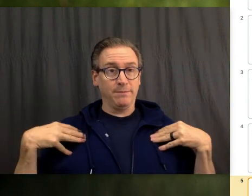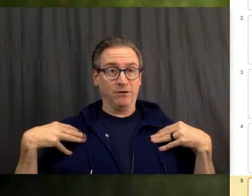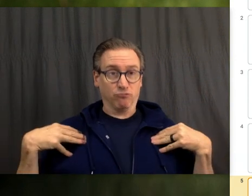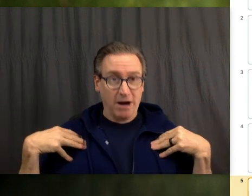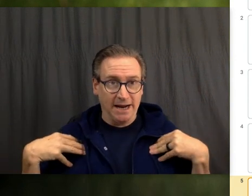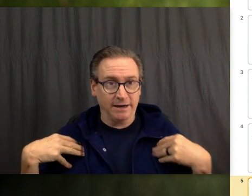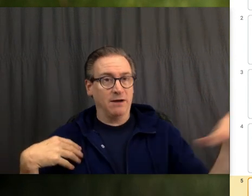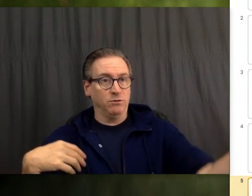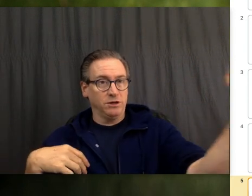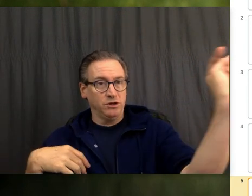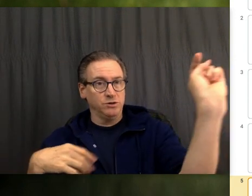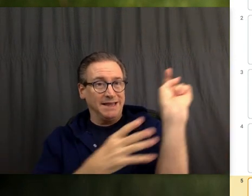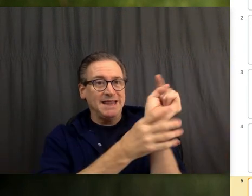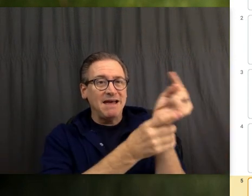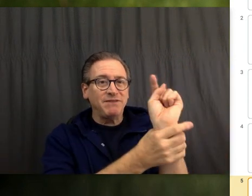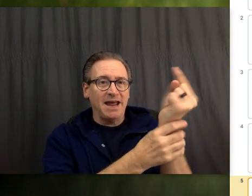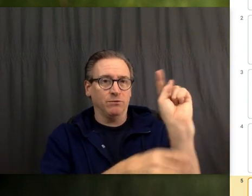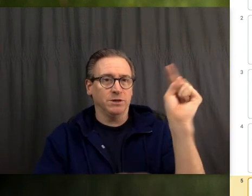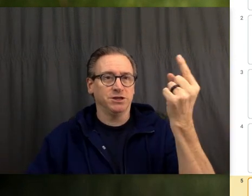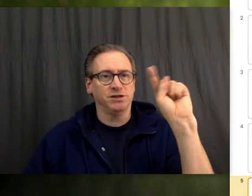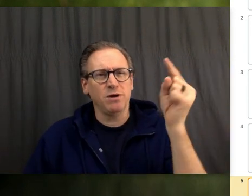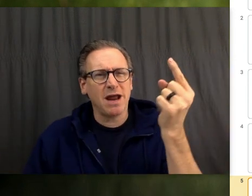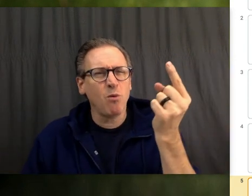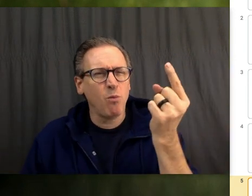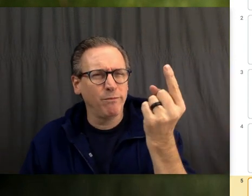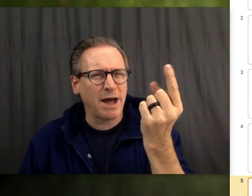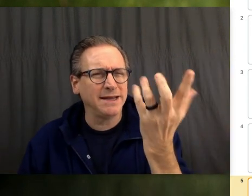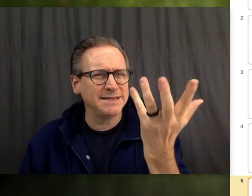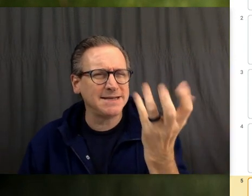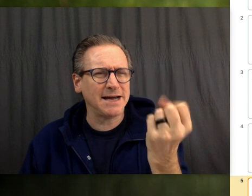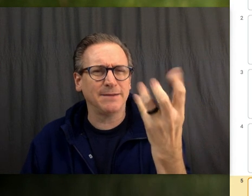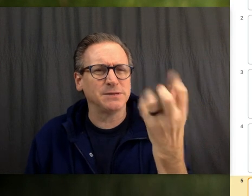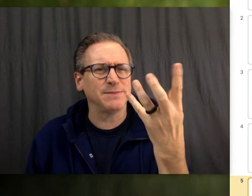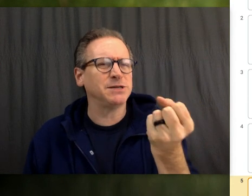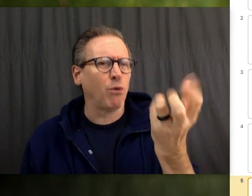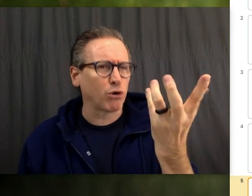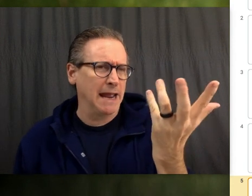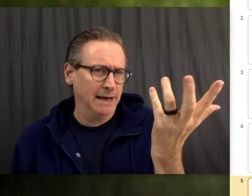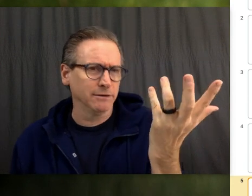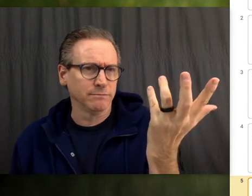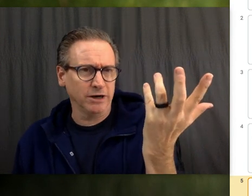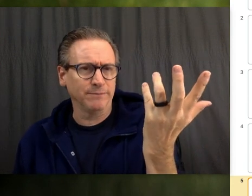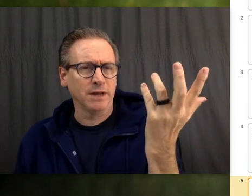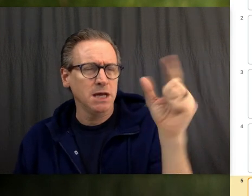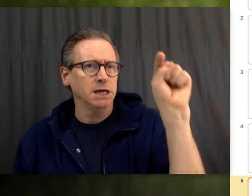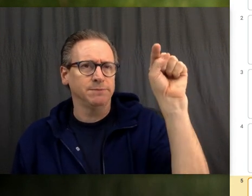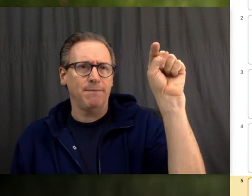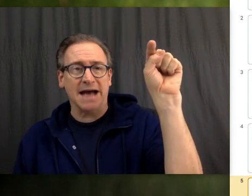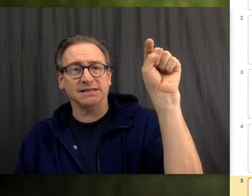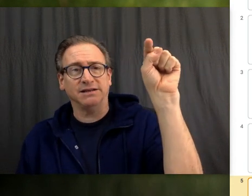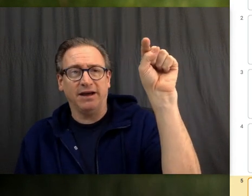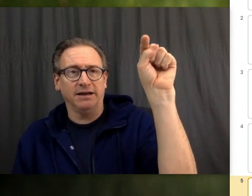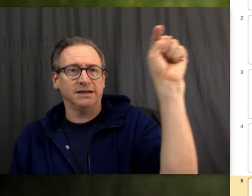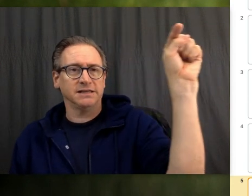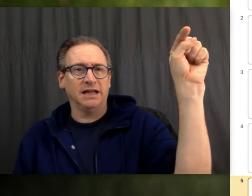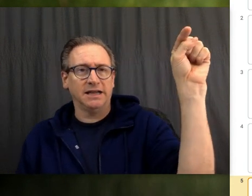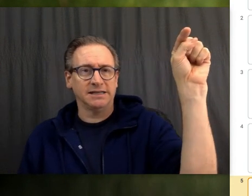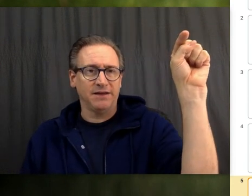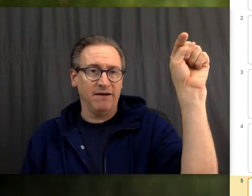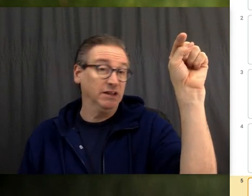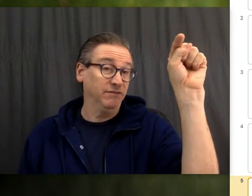me, being right-handed, I will use my left hand, which is the one it's my support hand, right? It's my passive hand. It does a